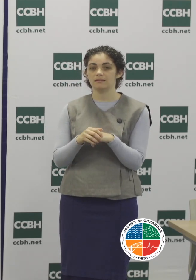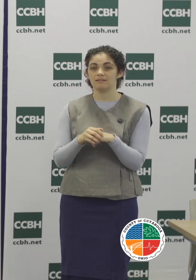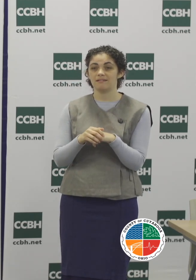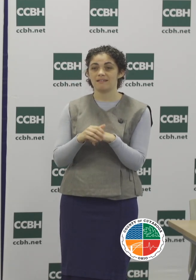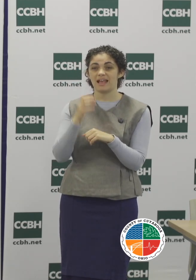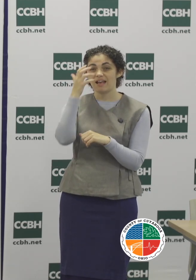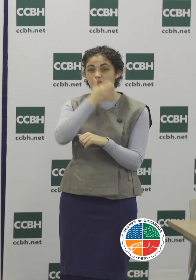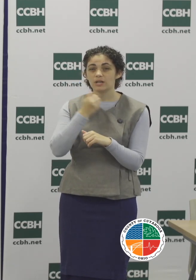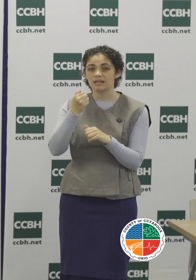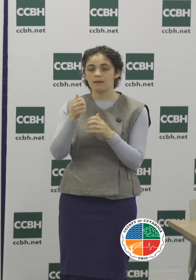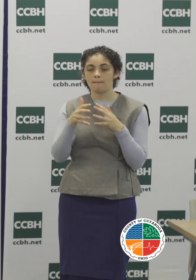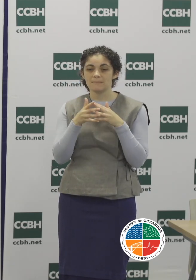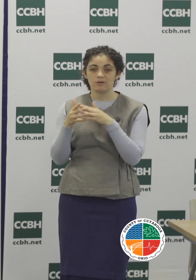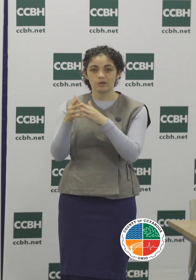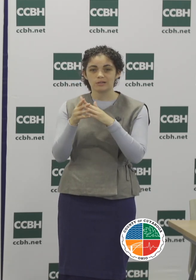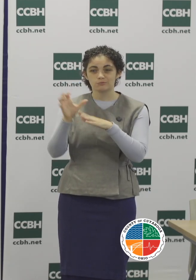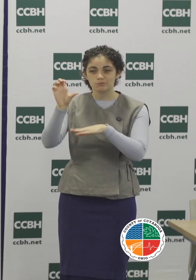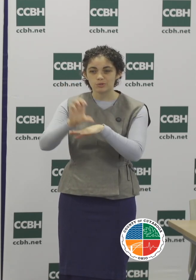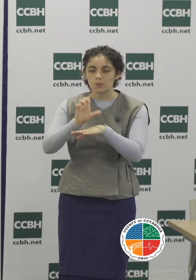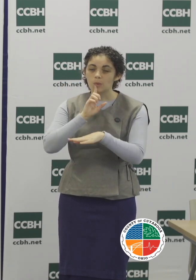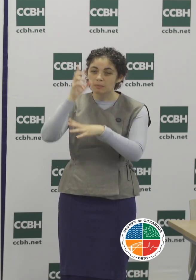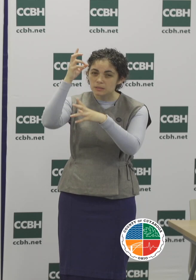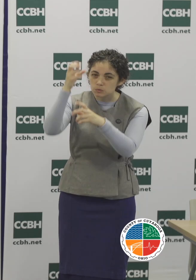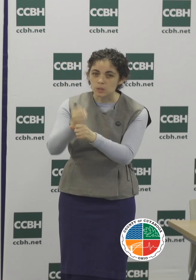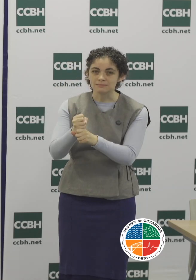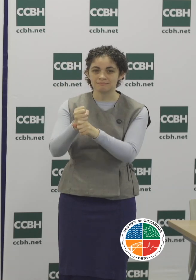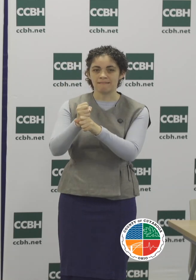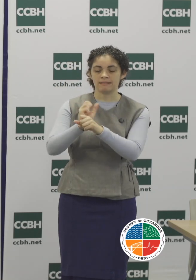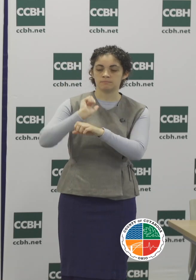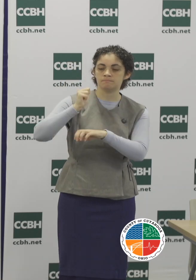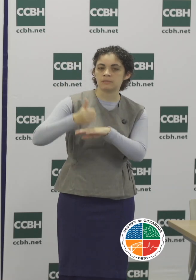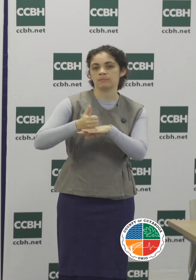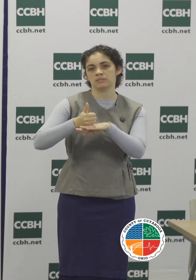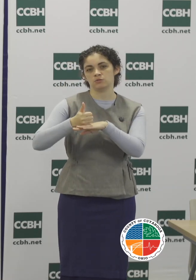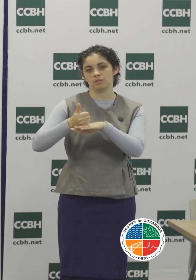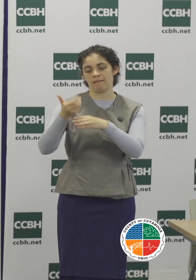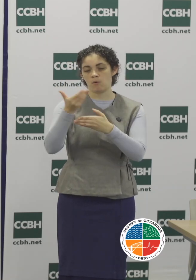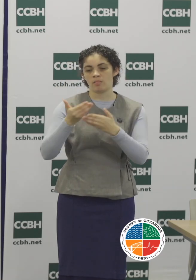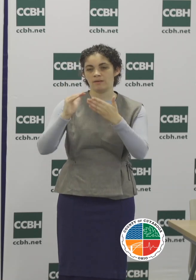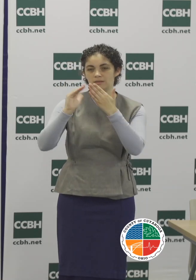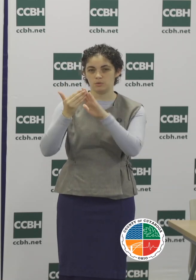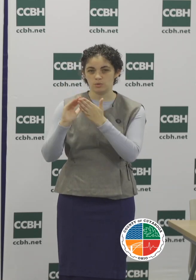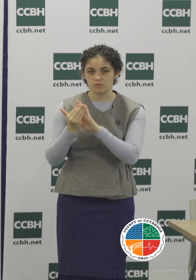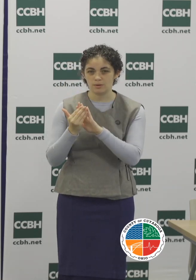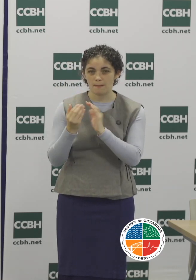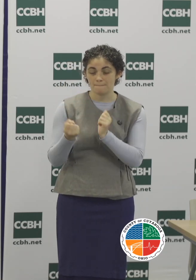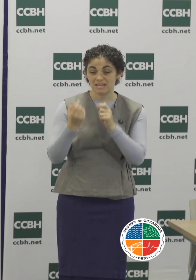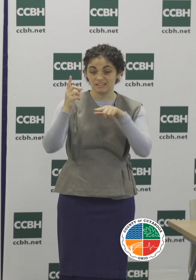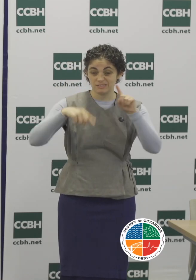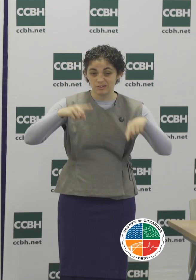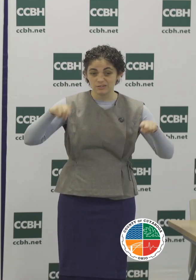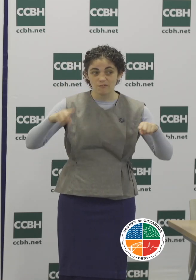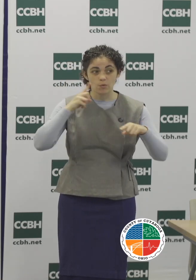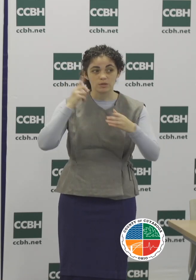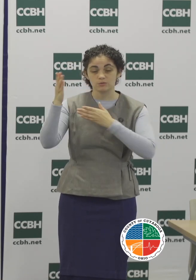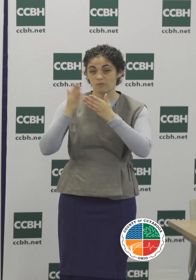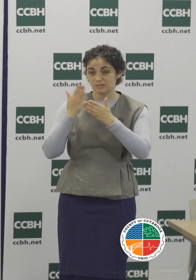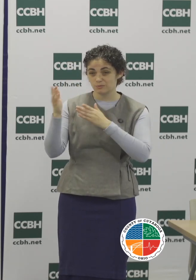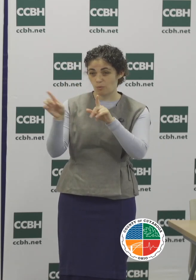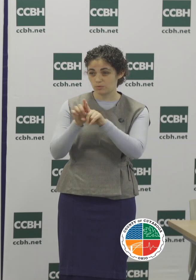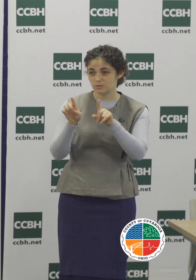American Church is a trusted institution in the community. In many ways, it's served as a place